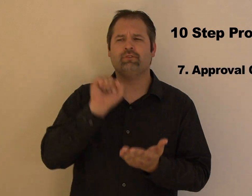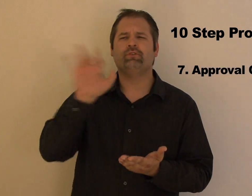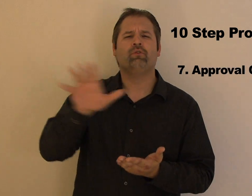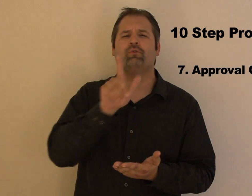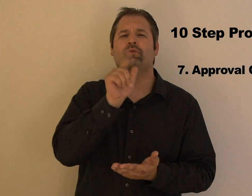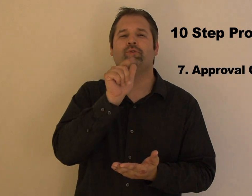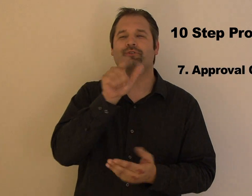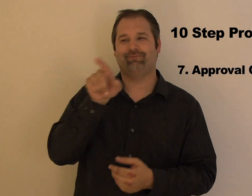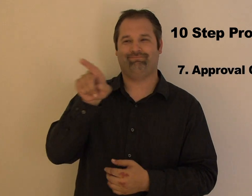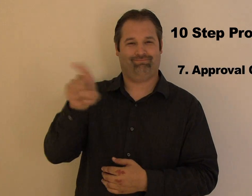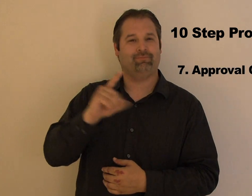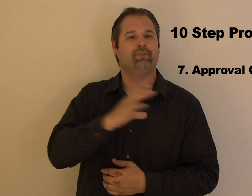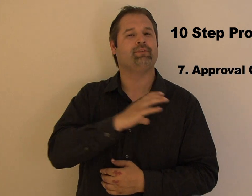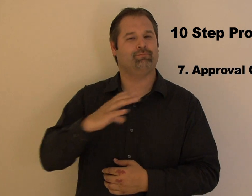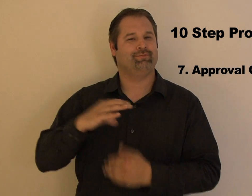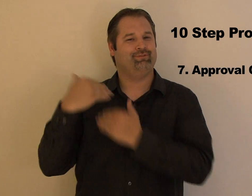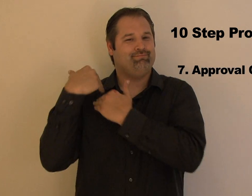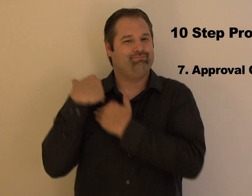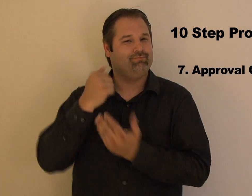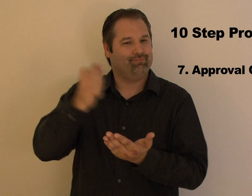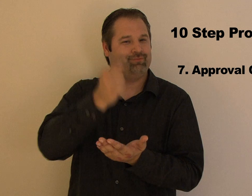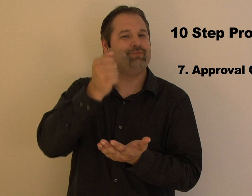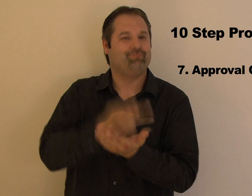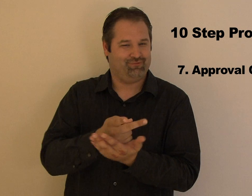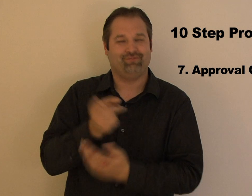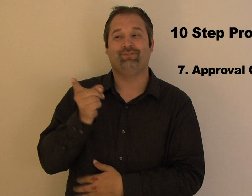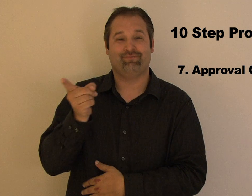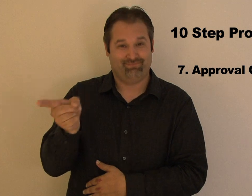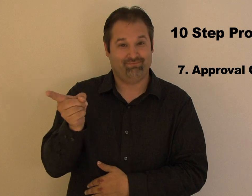The funding request letter goes to an approval committee.